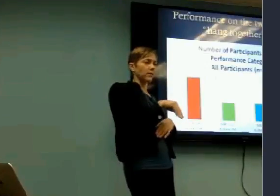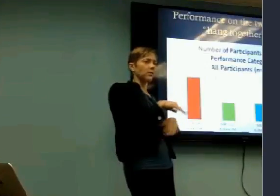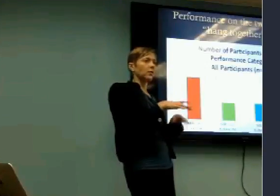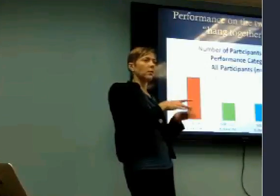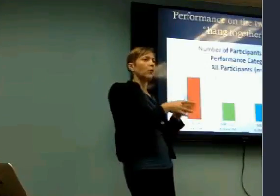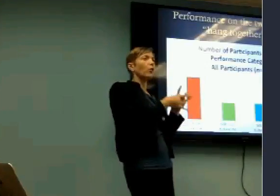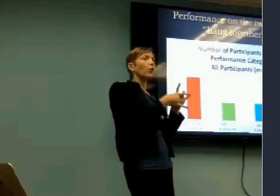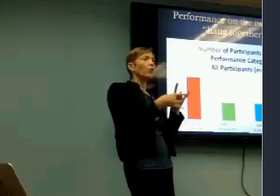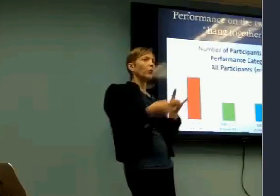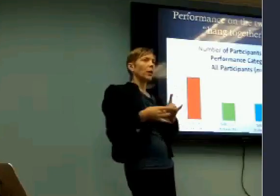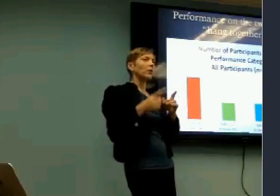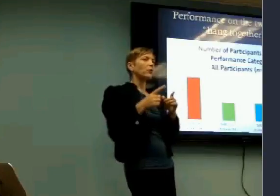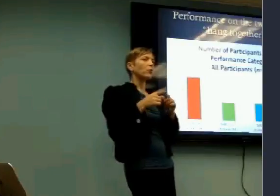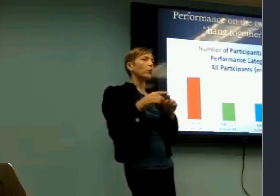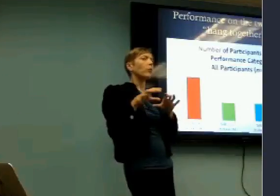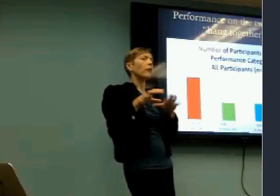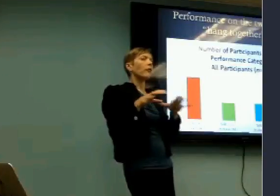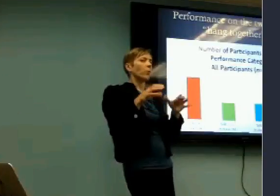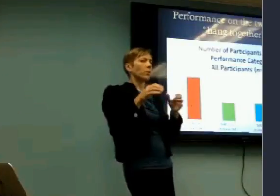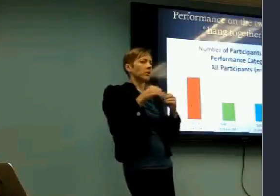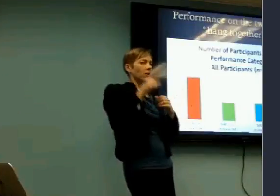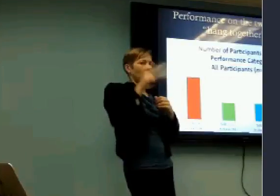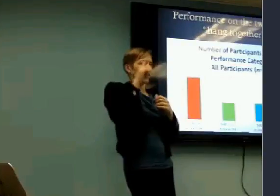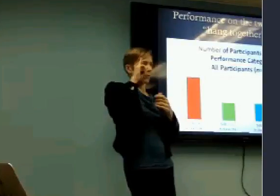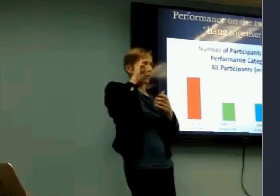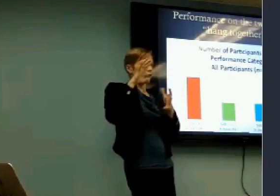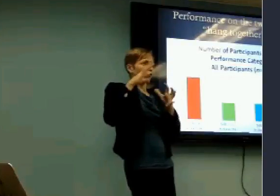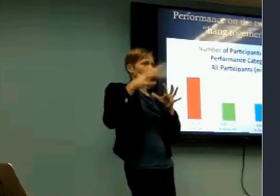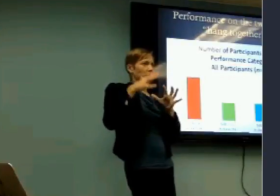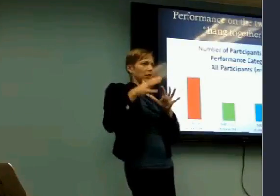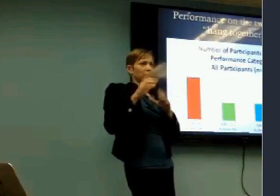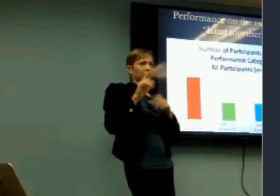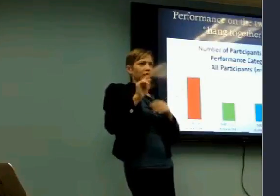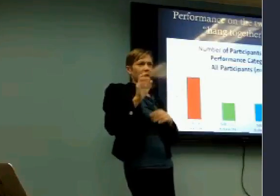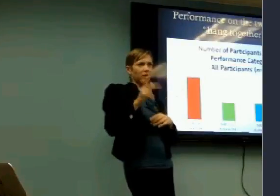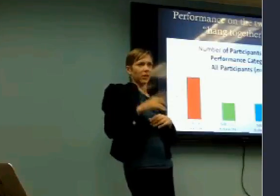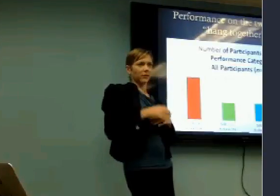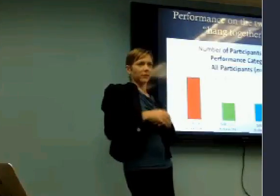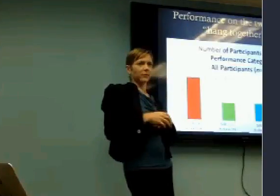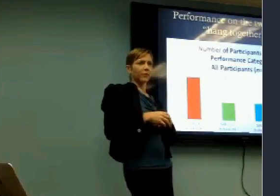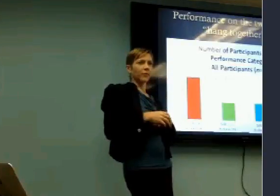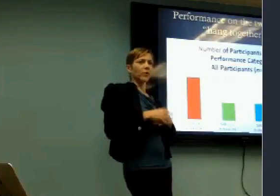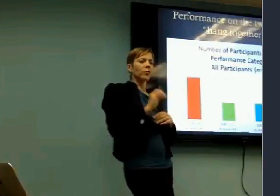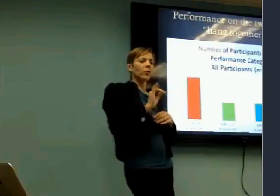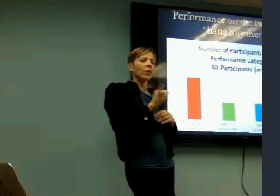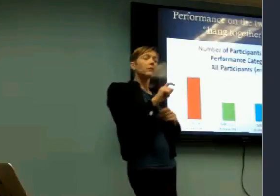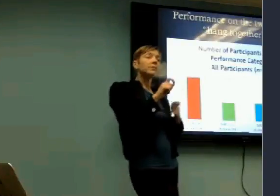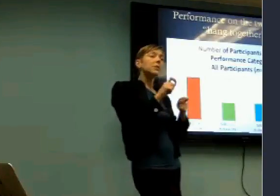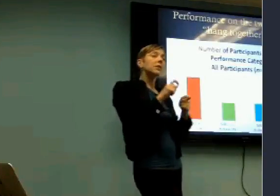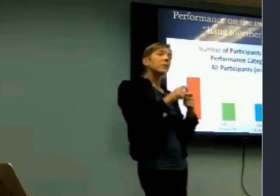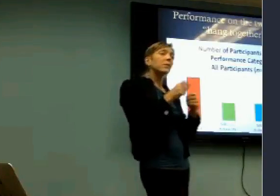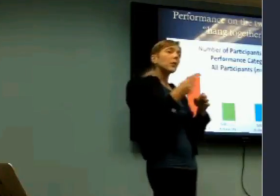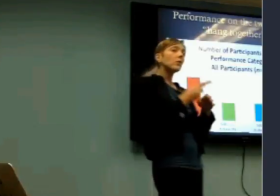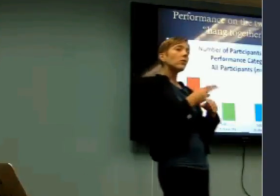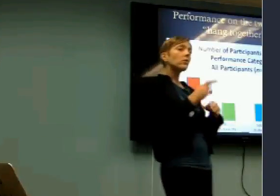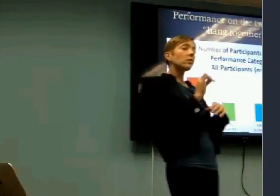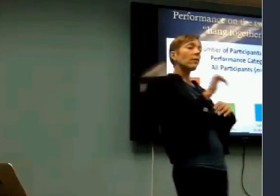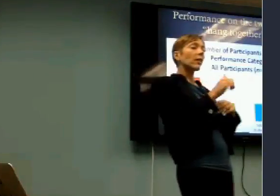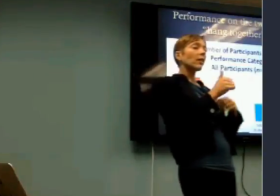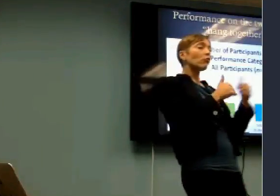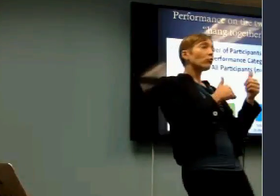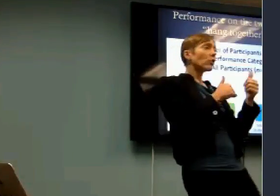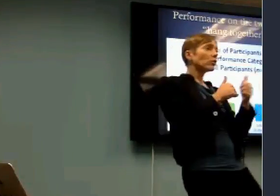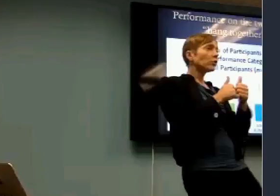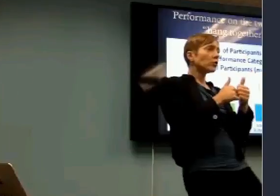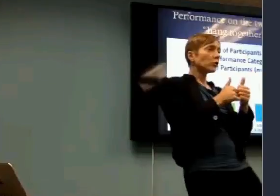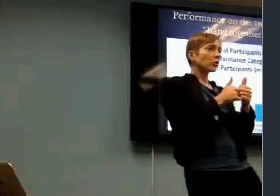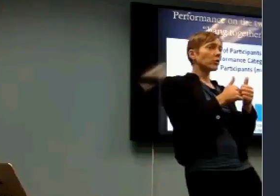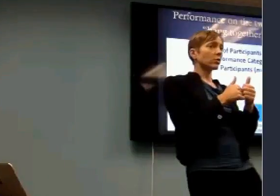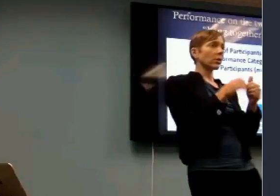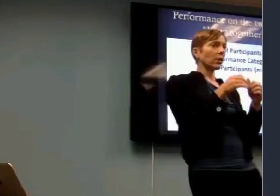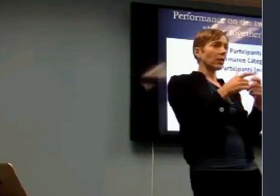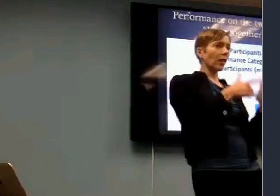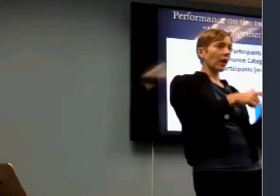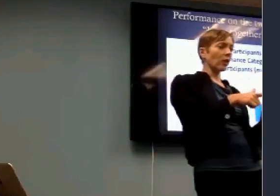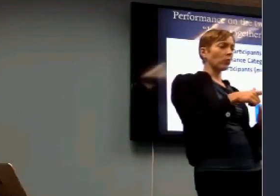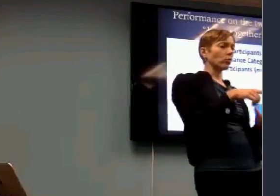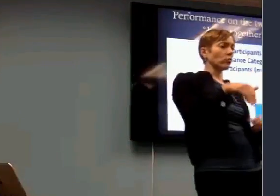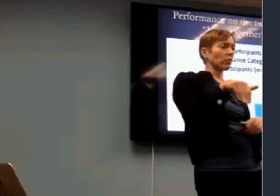the x-axis, as it relates to performance on a mental rotation task. And the specific use of